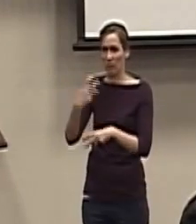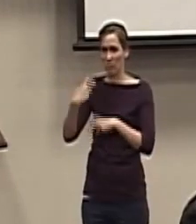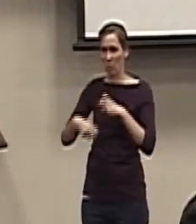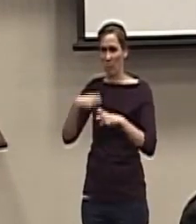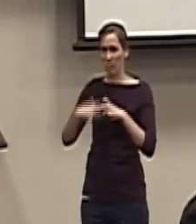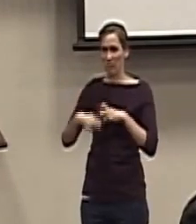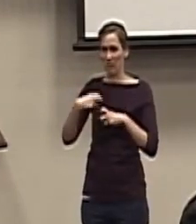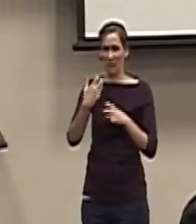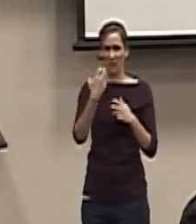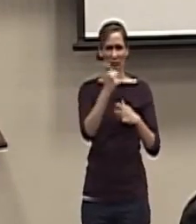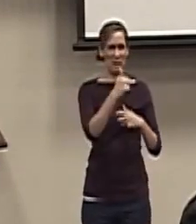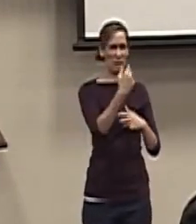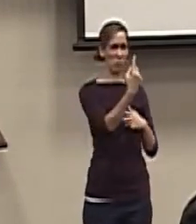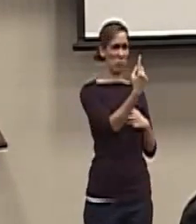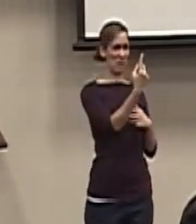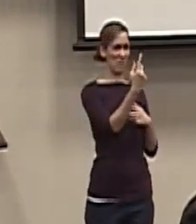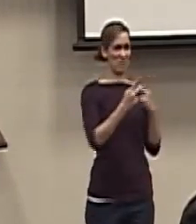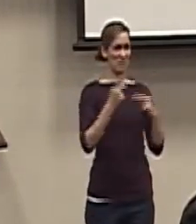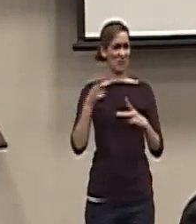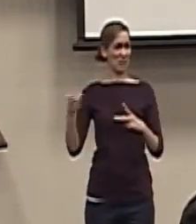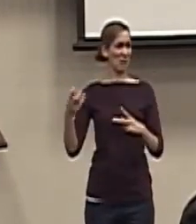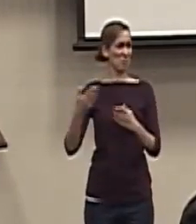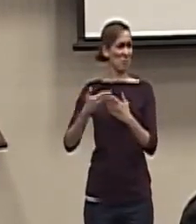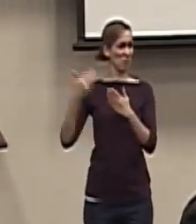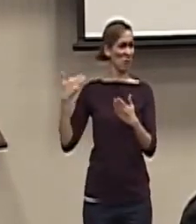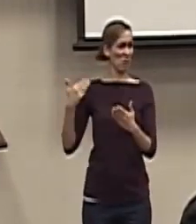Cushing, Oklahoma? Great.